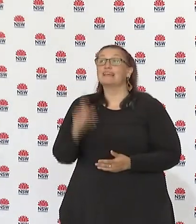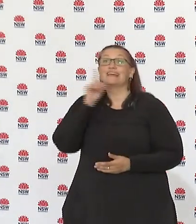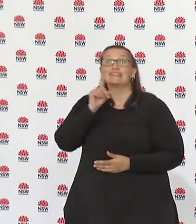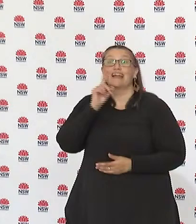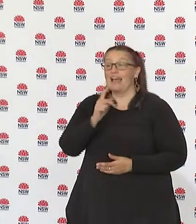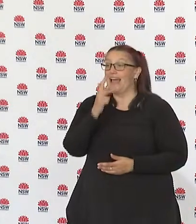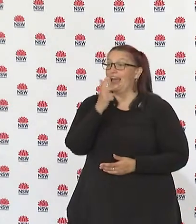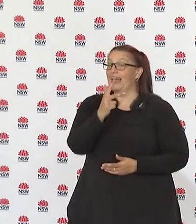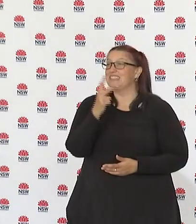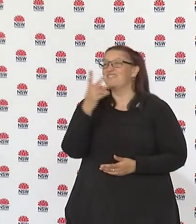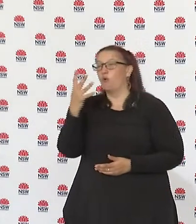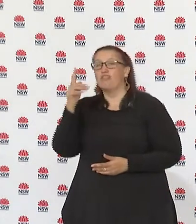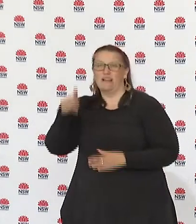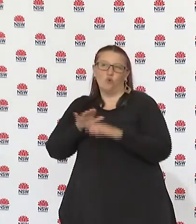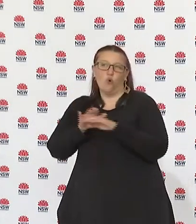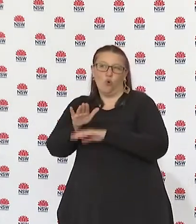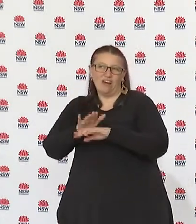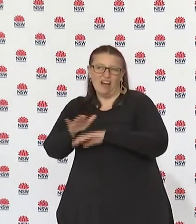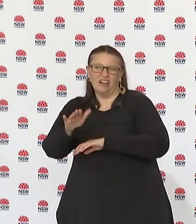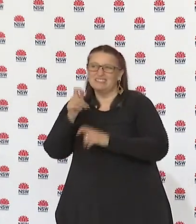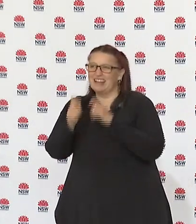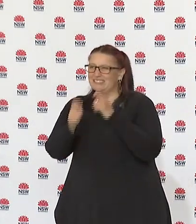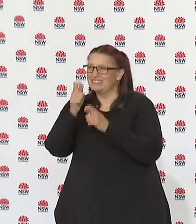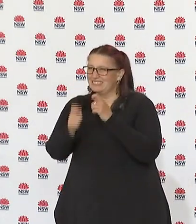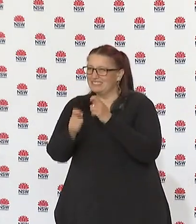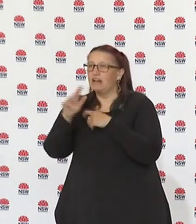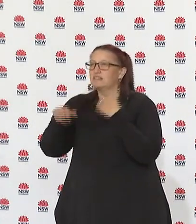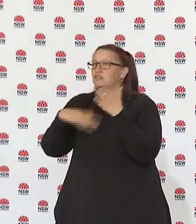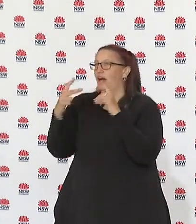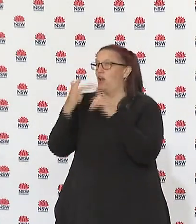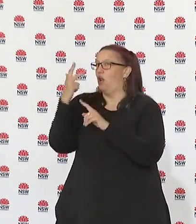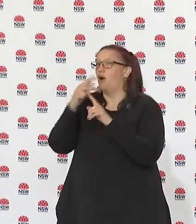84,486 tests done yesterday to 8 o'clock last night.